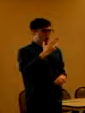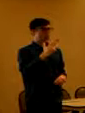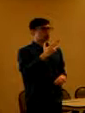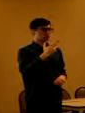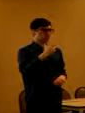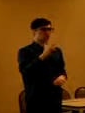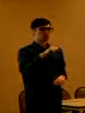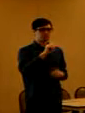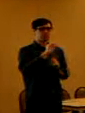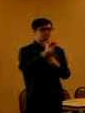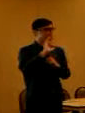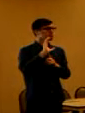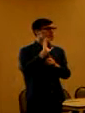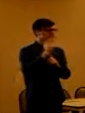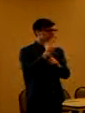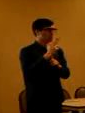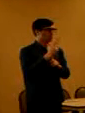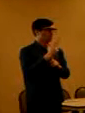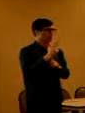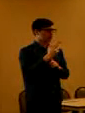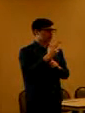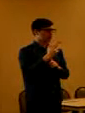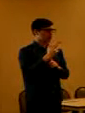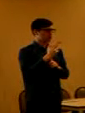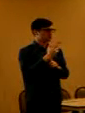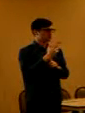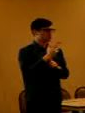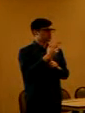Yeah, I think it's March or April.